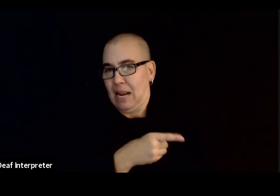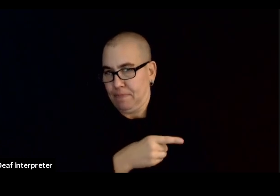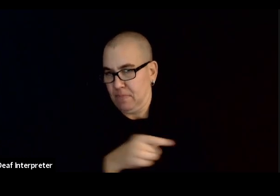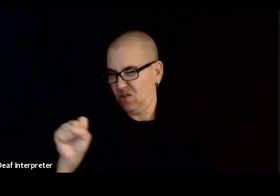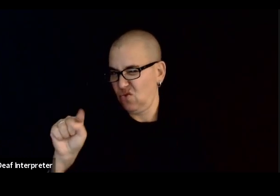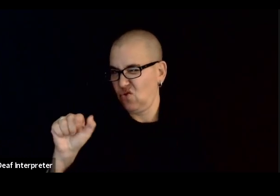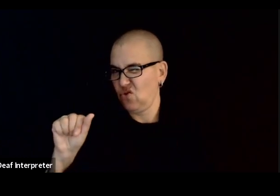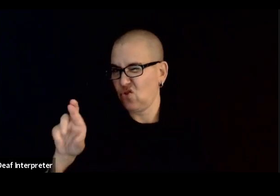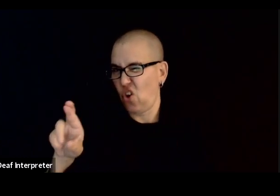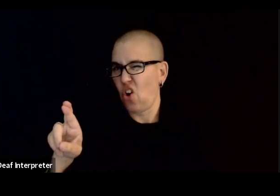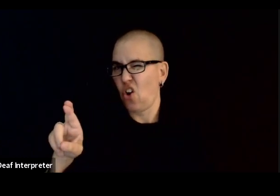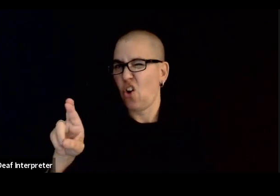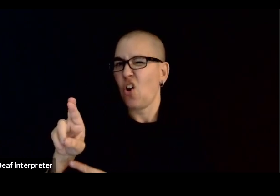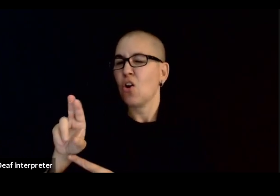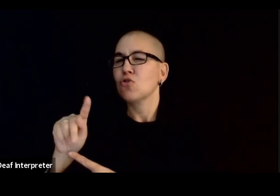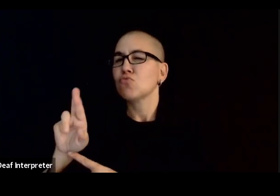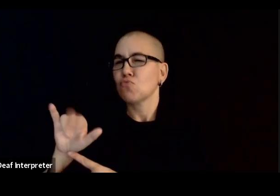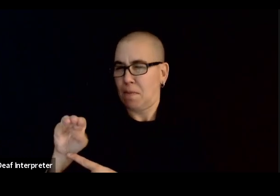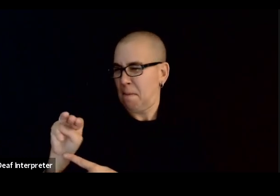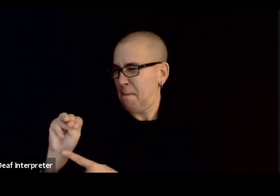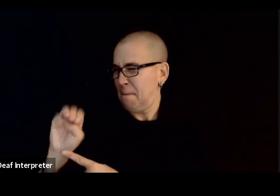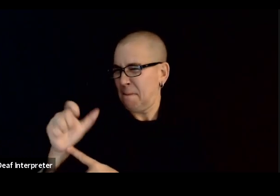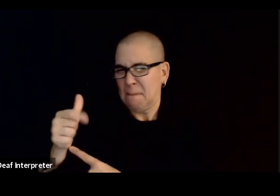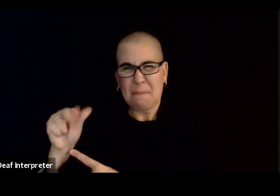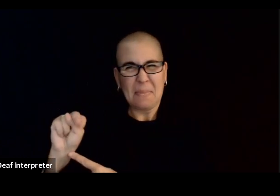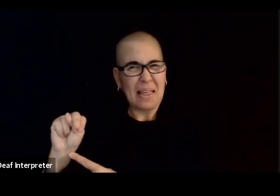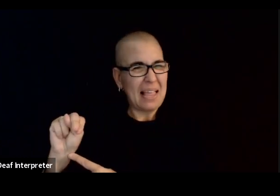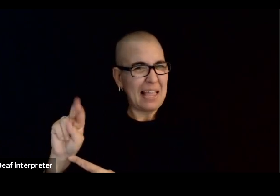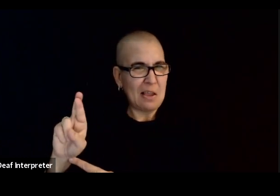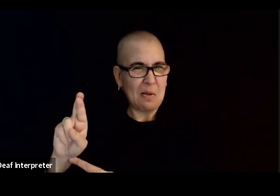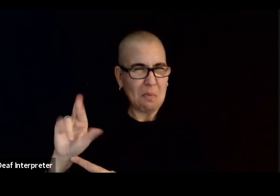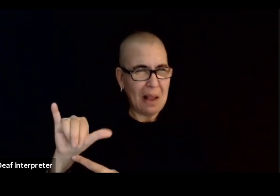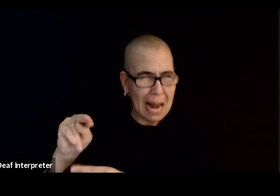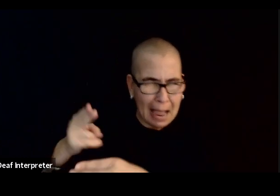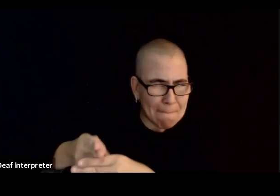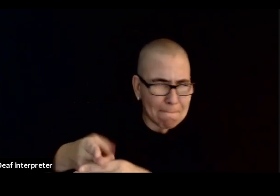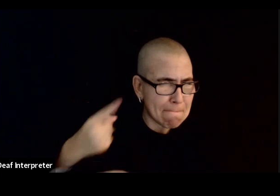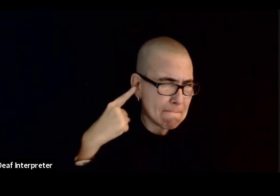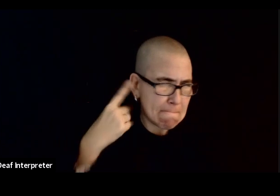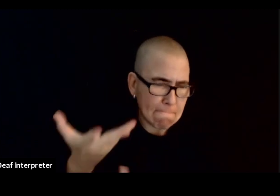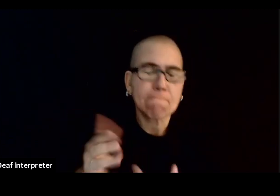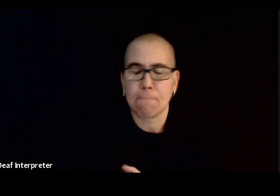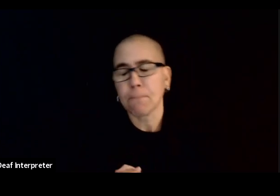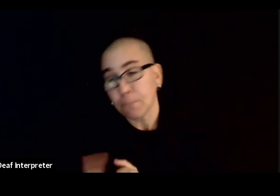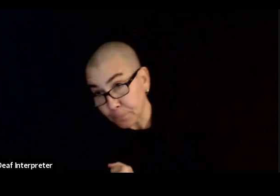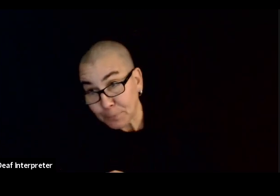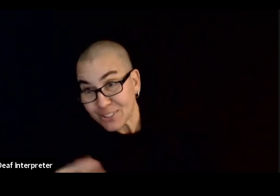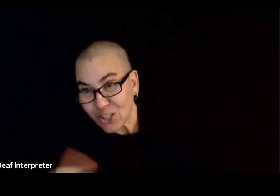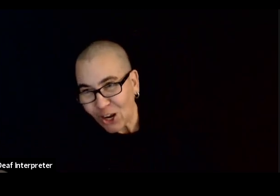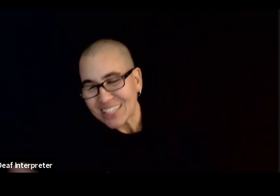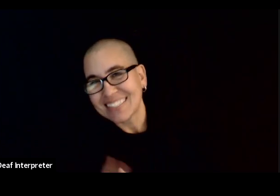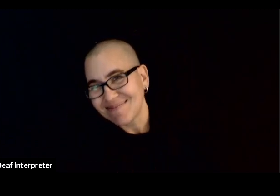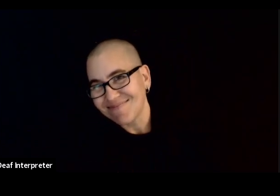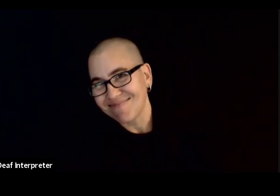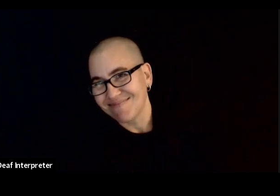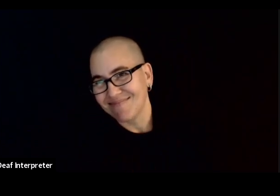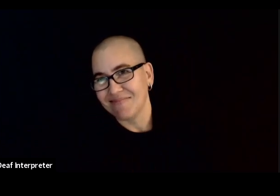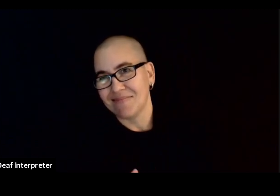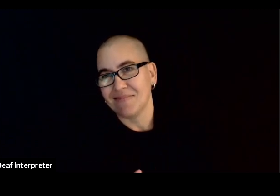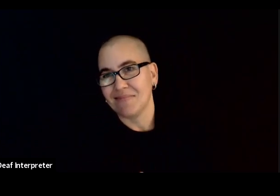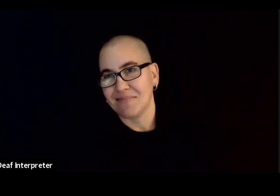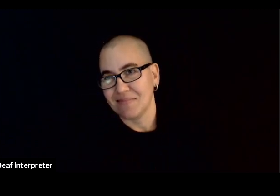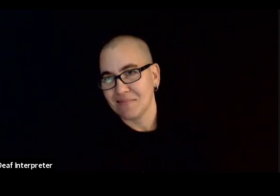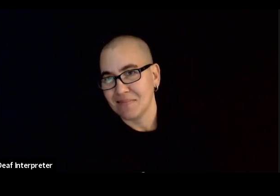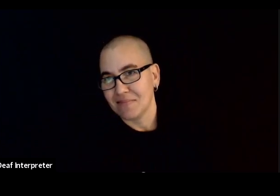Hi, thank you very much. I have a question about testing capacity, maybe specifically related to